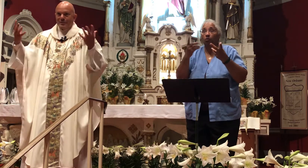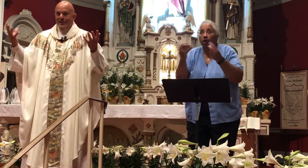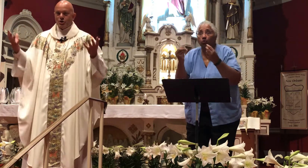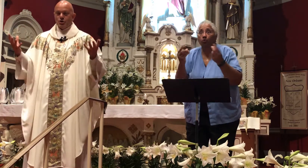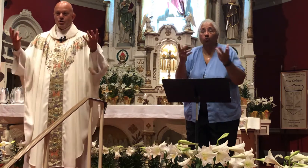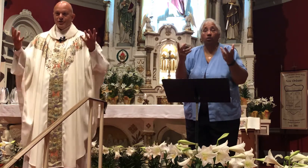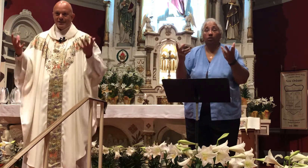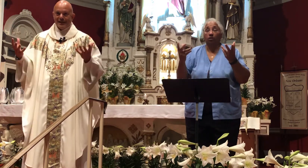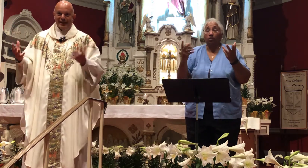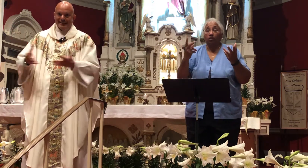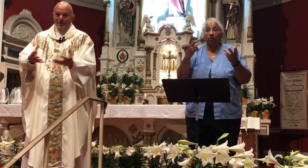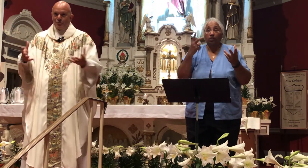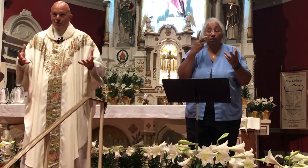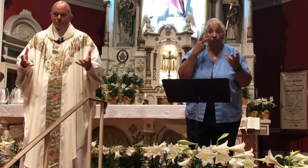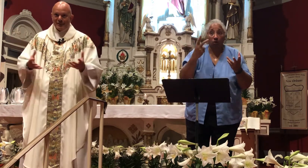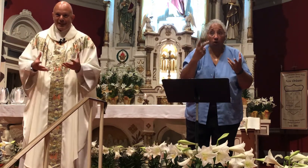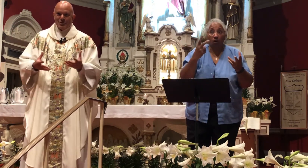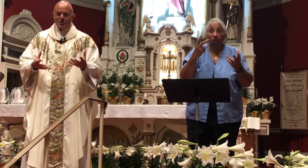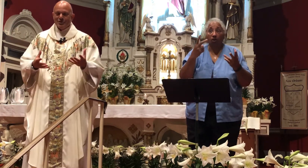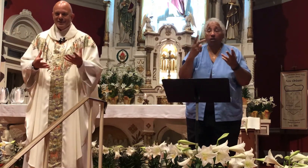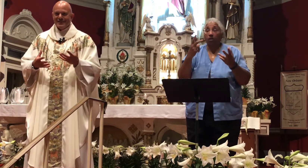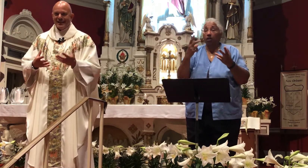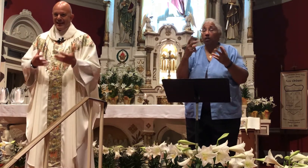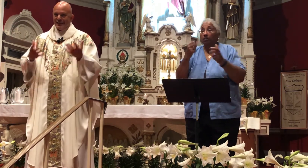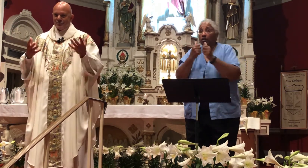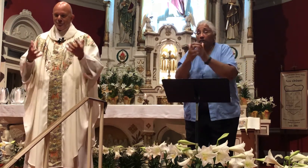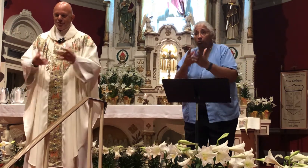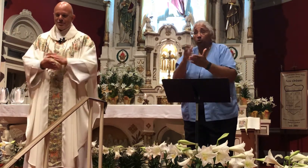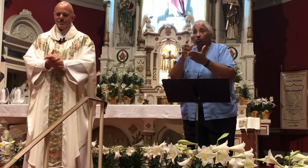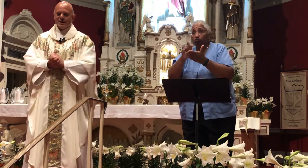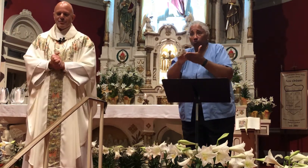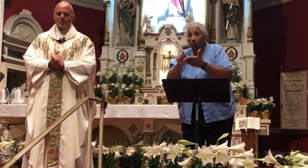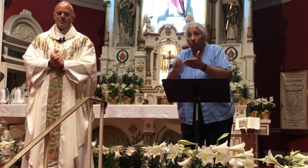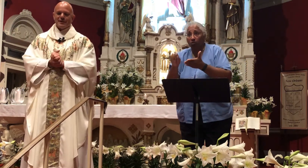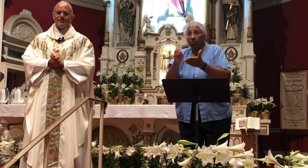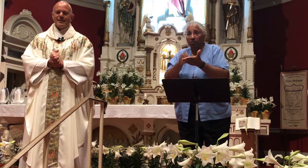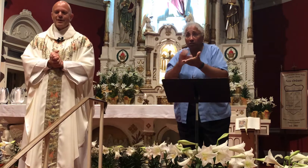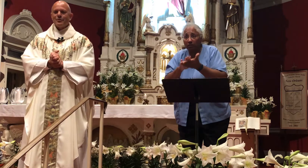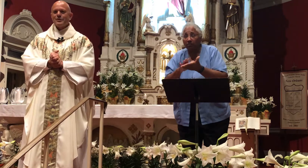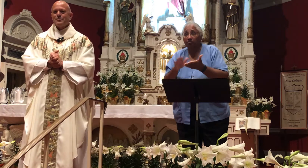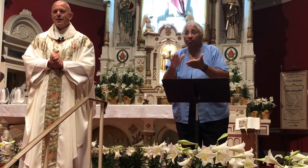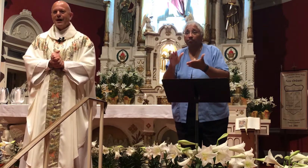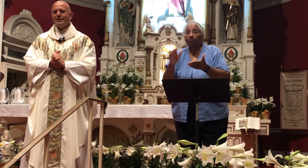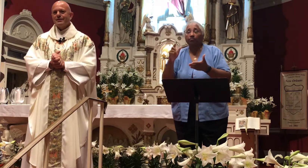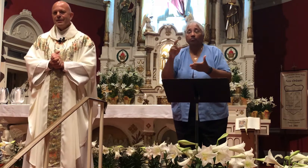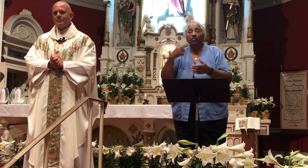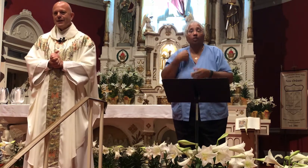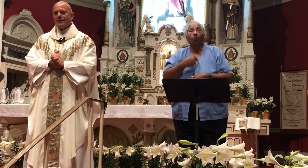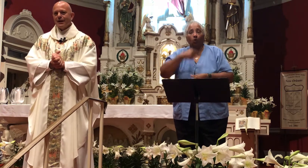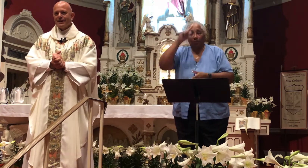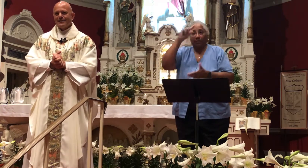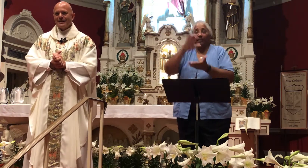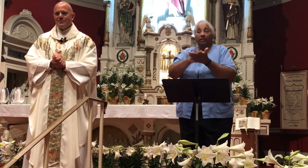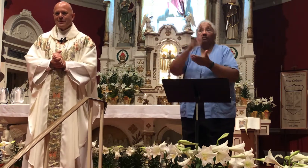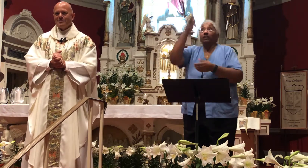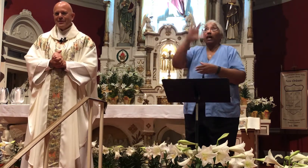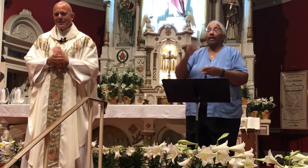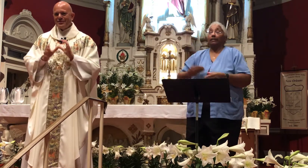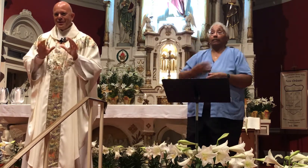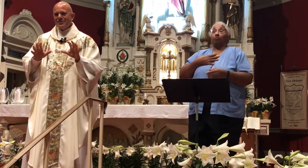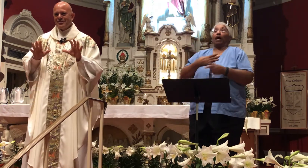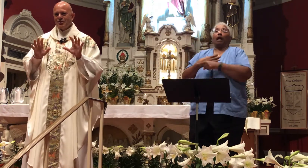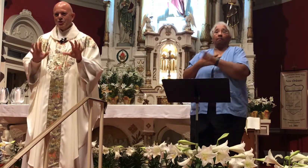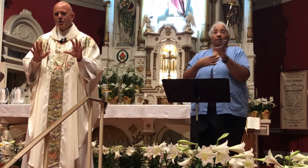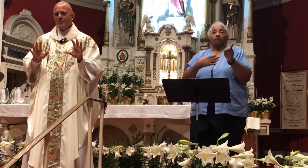saw what they could, and they wrote what they could. And of course, we believe that they were inspired by God. But